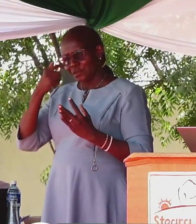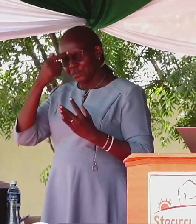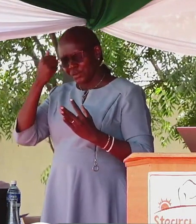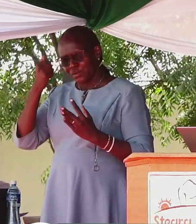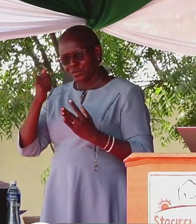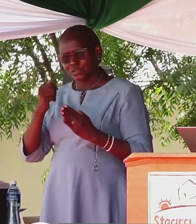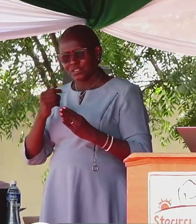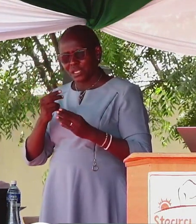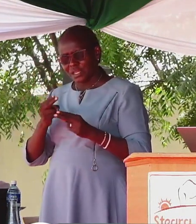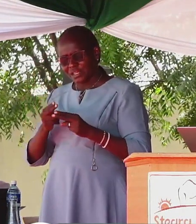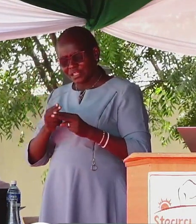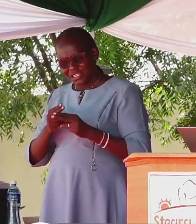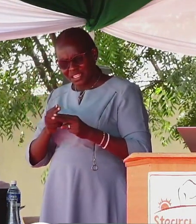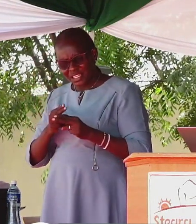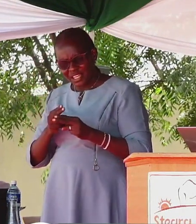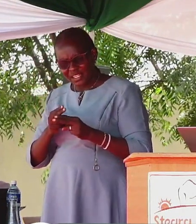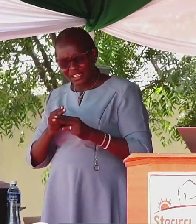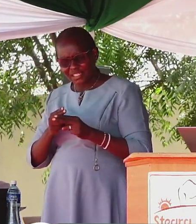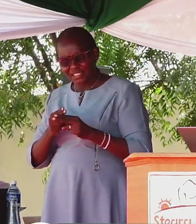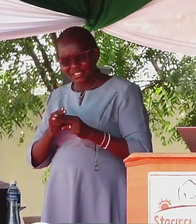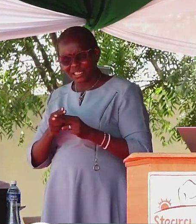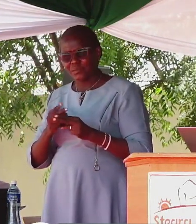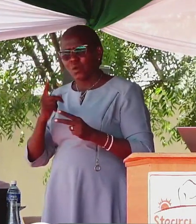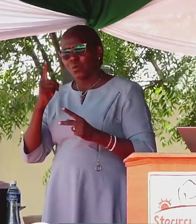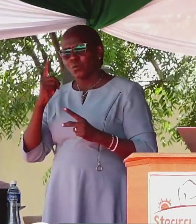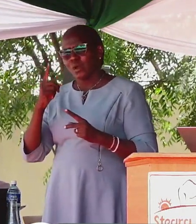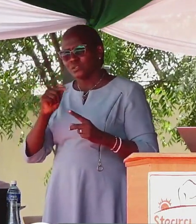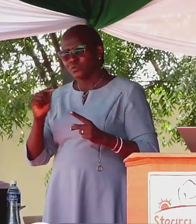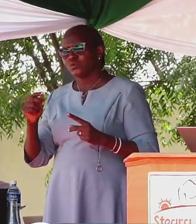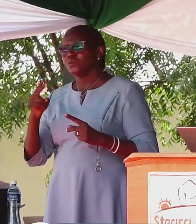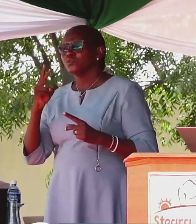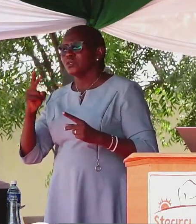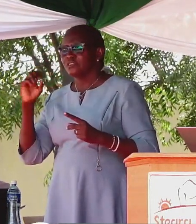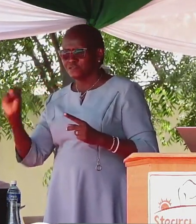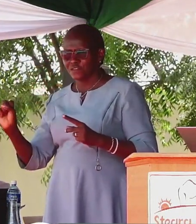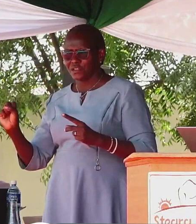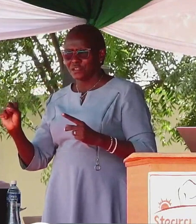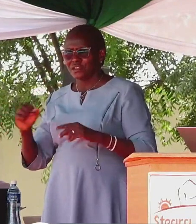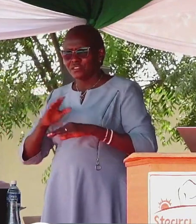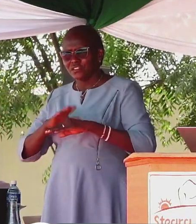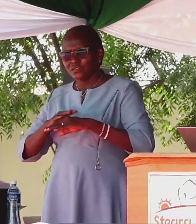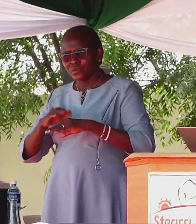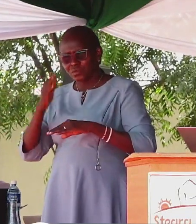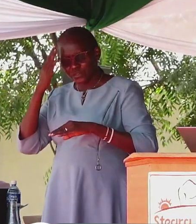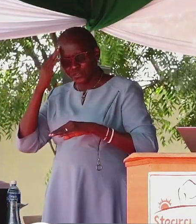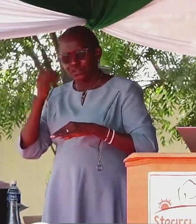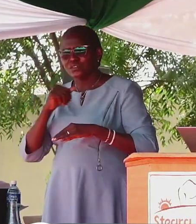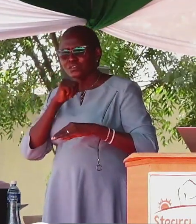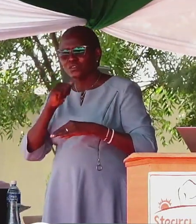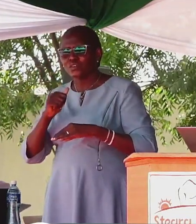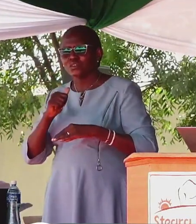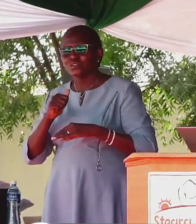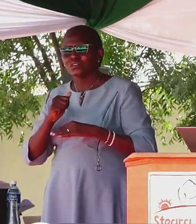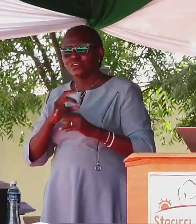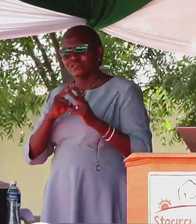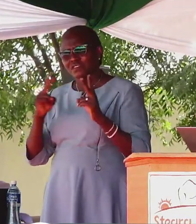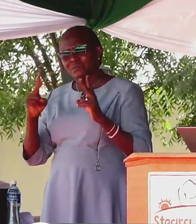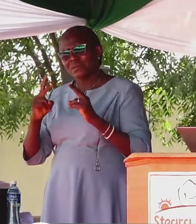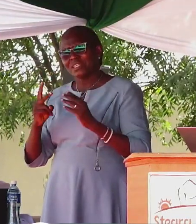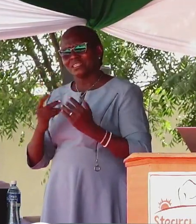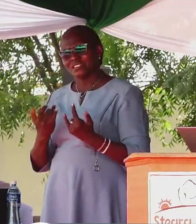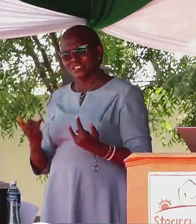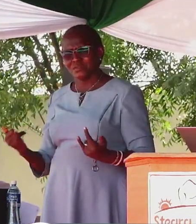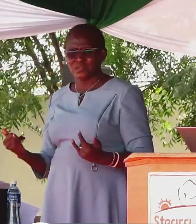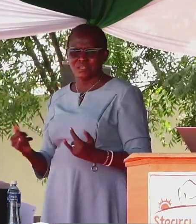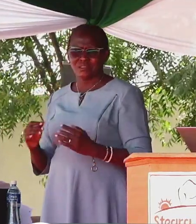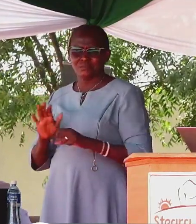almost very close to 1 to 25. In a way, it's good, but we also know that it's not so good because there are very many children out